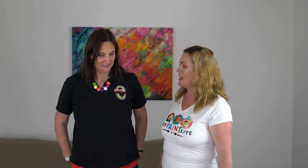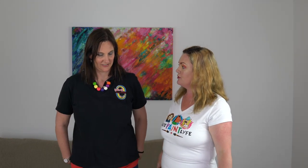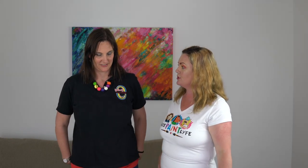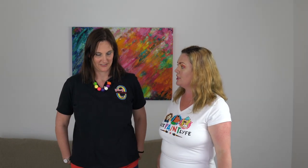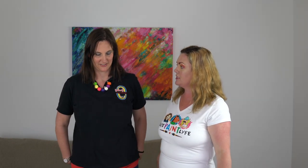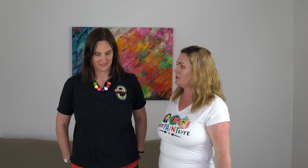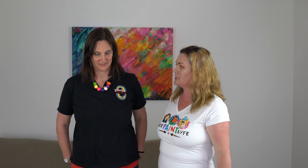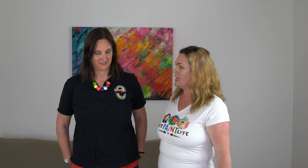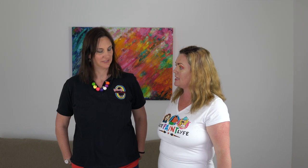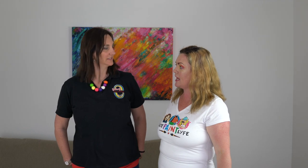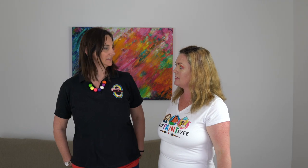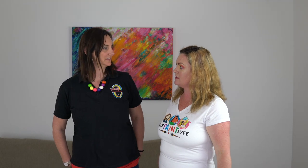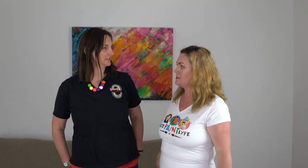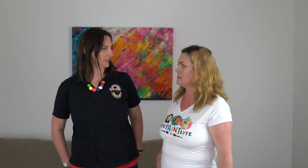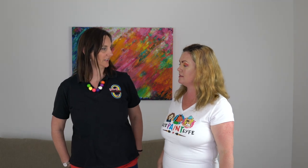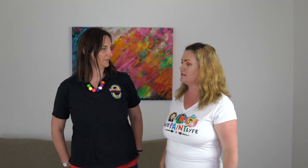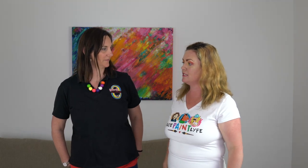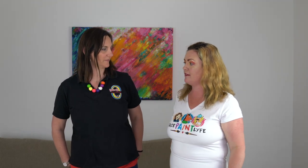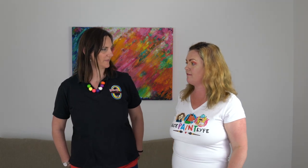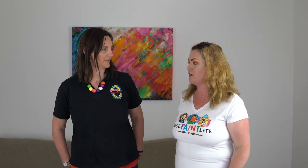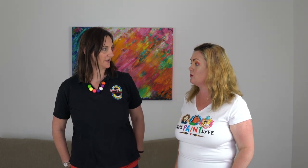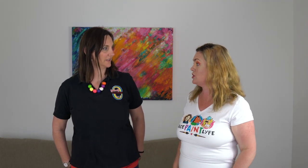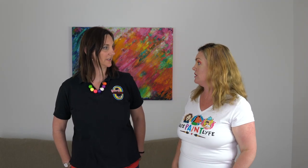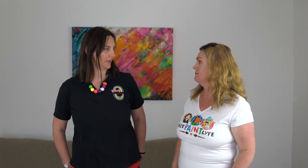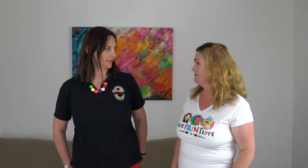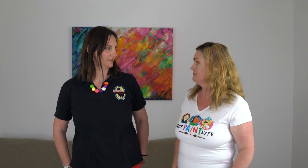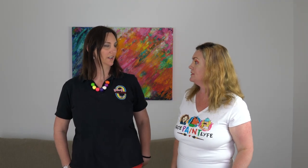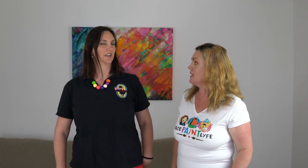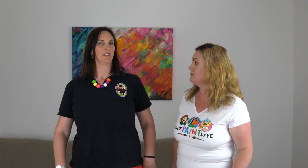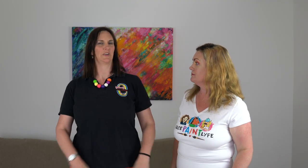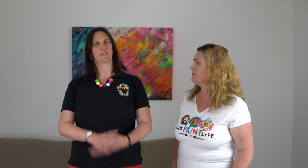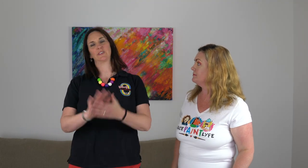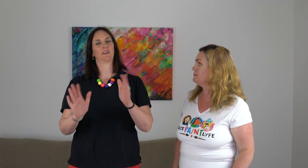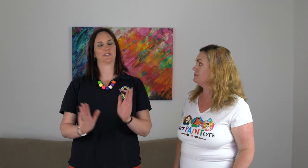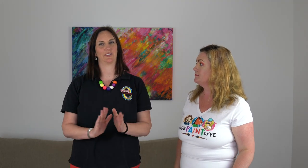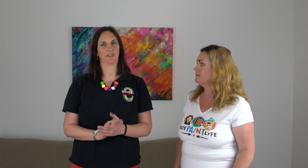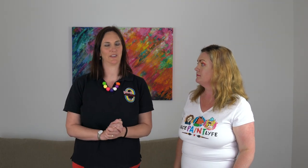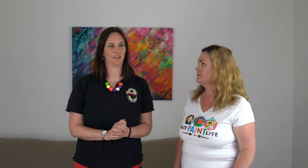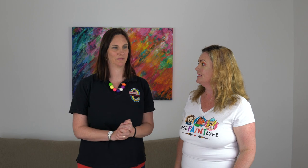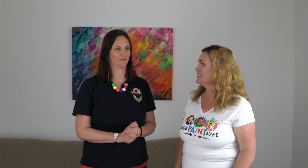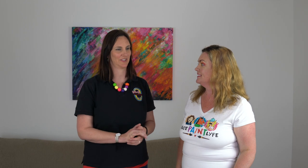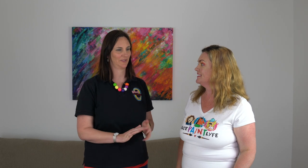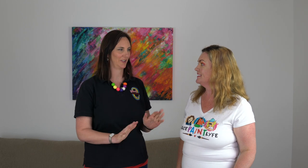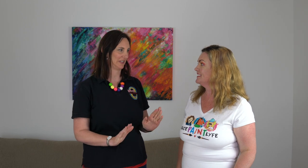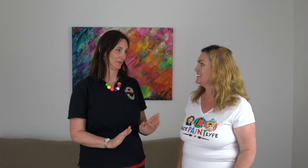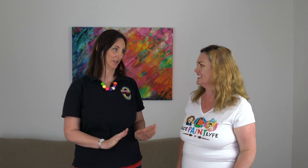your journey into Auslan and the deaf culture? Yeah. First of all, I'll tell you that I'm definitely no